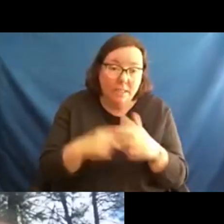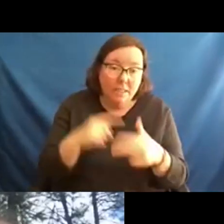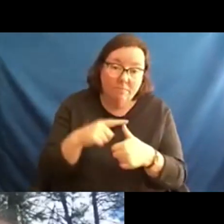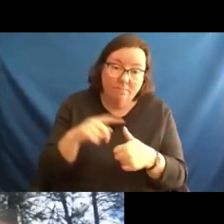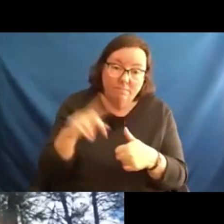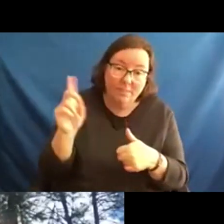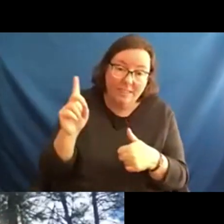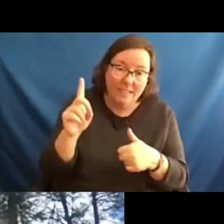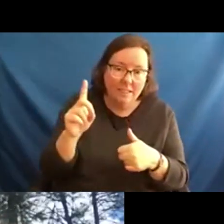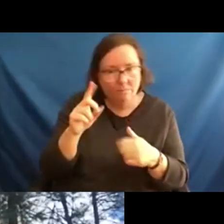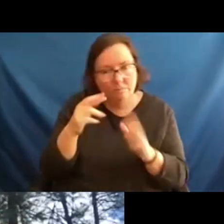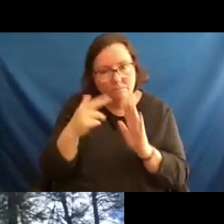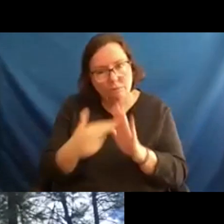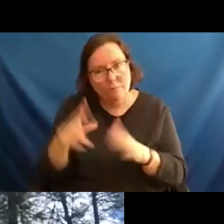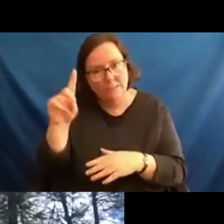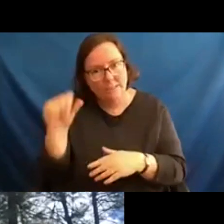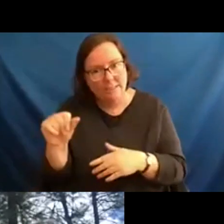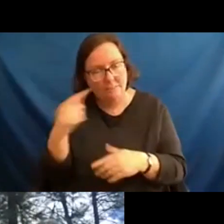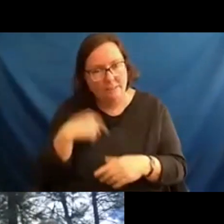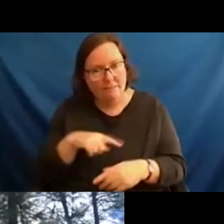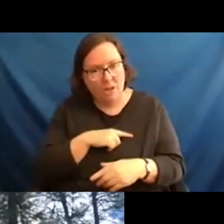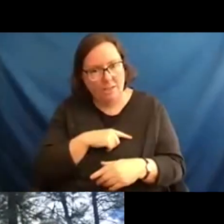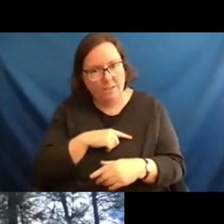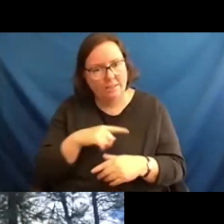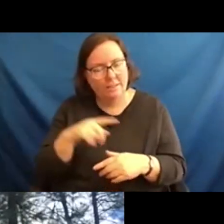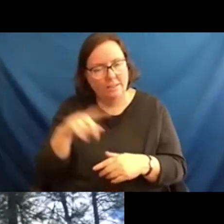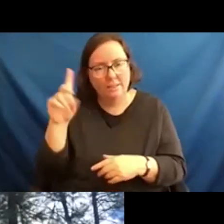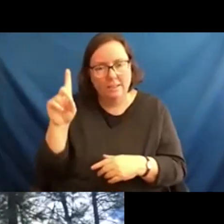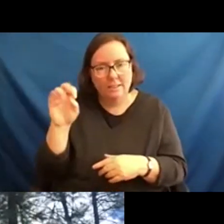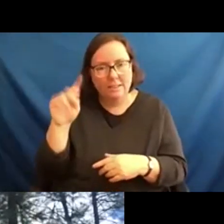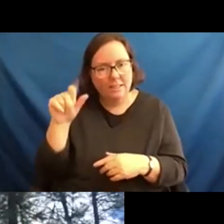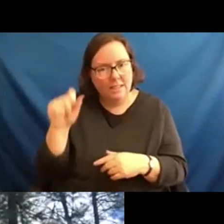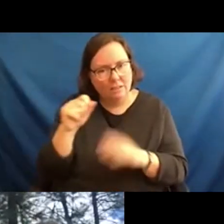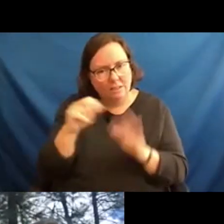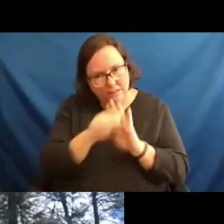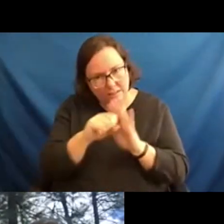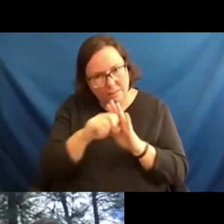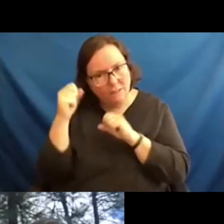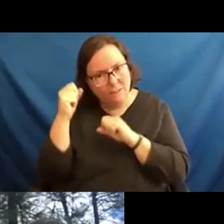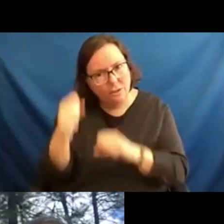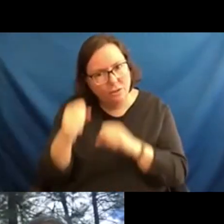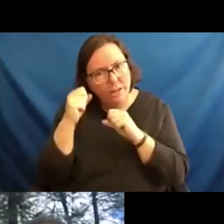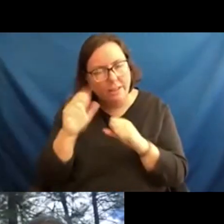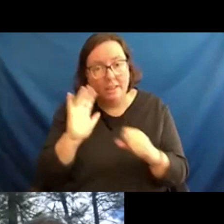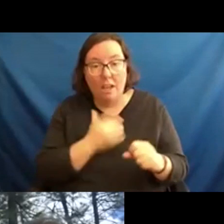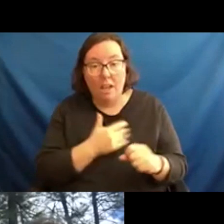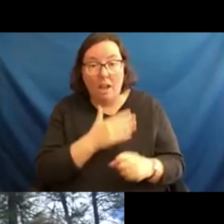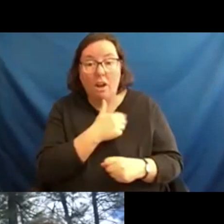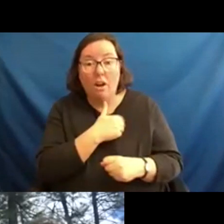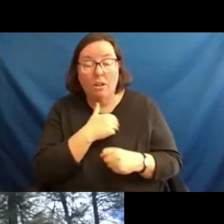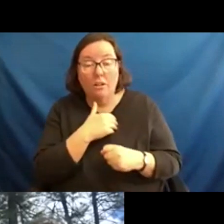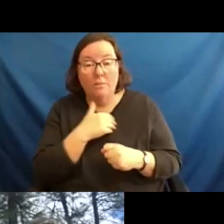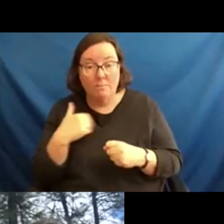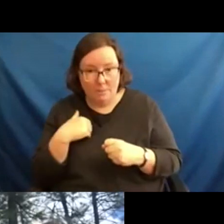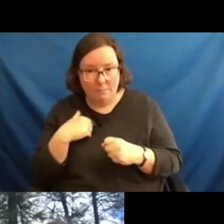for disability, is a symbol of strength. And the members of our honor society will demonstrate